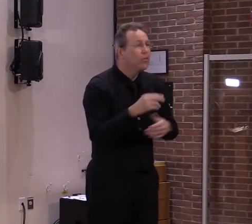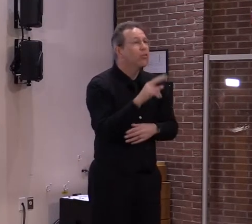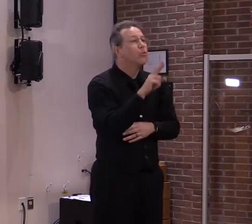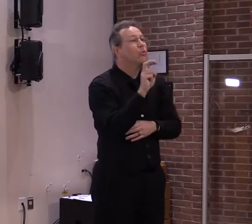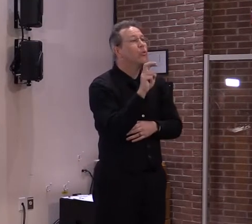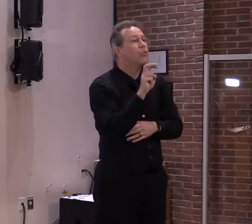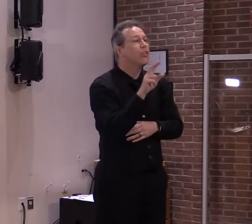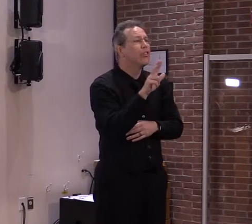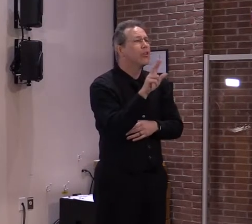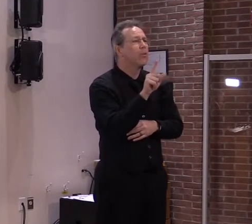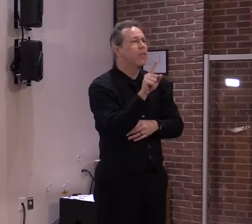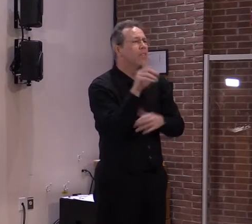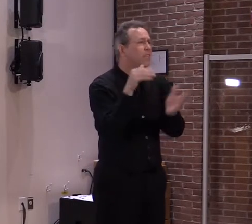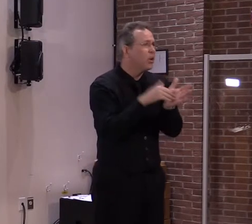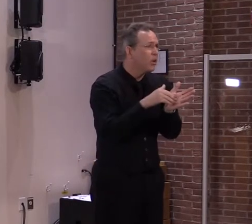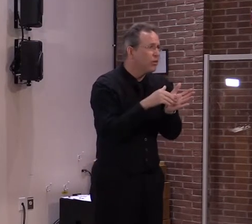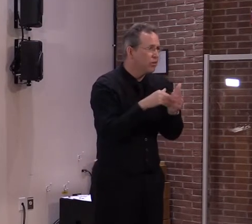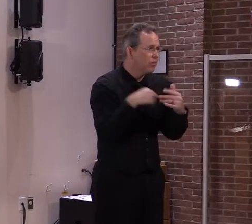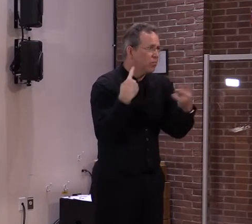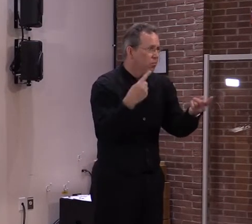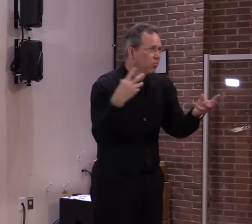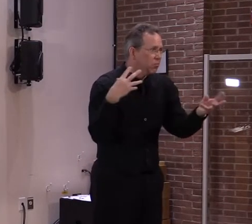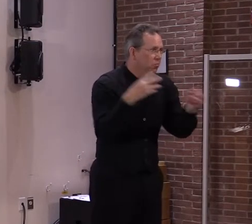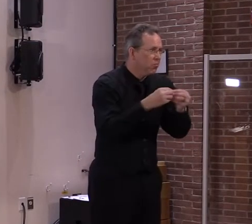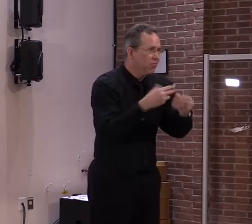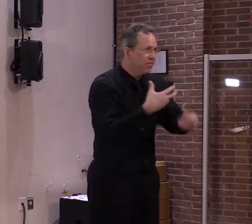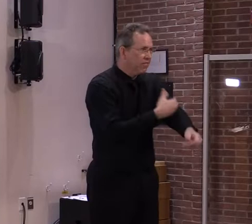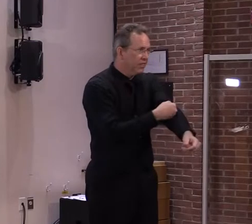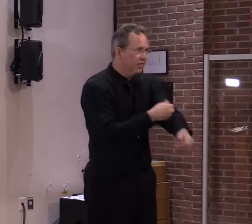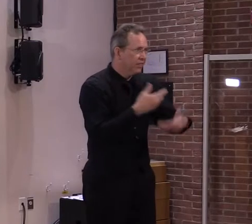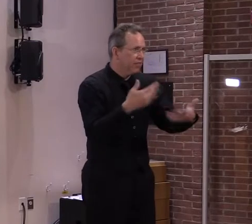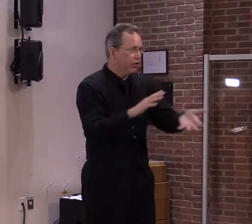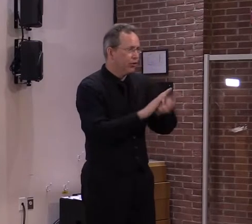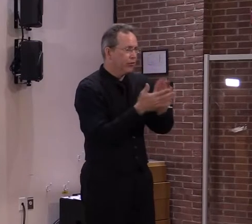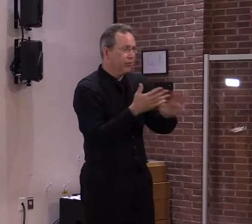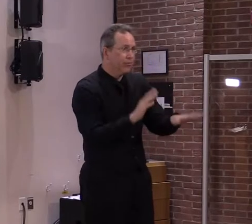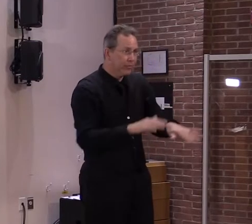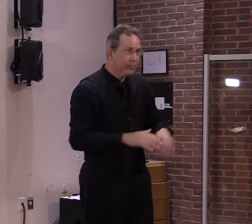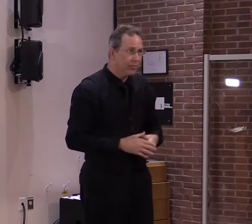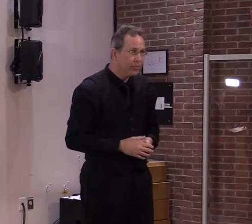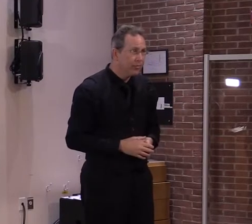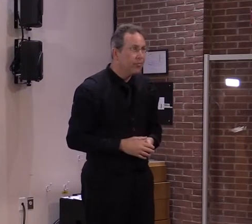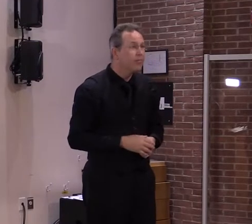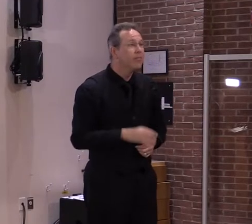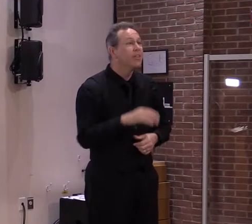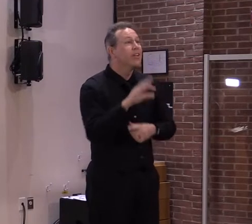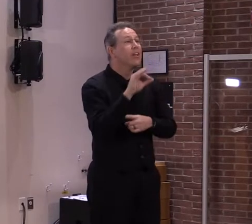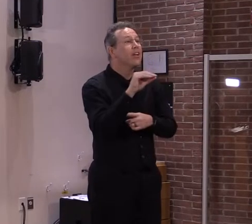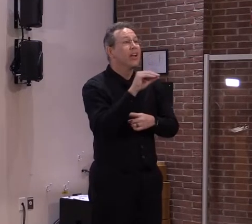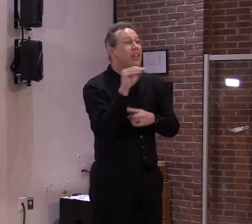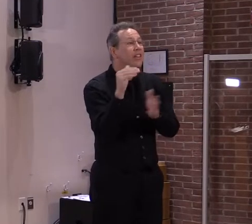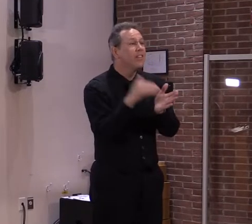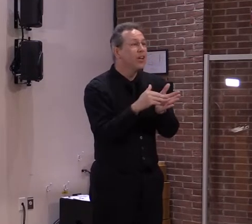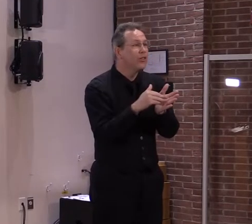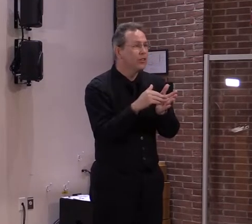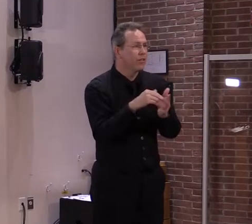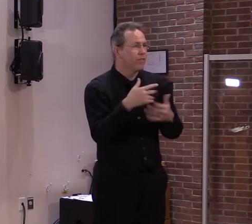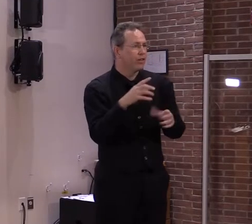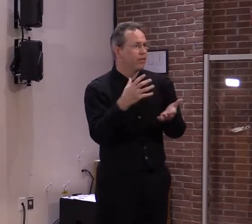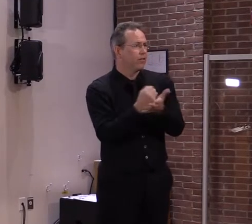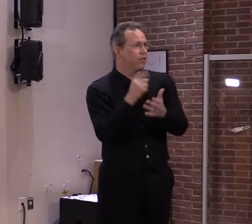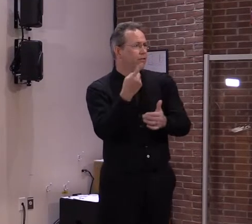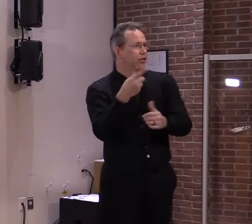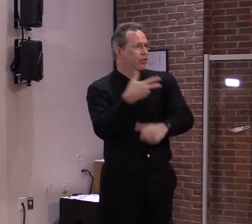231,200 people have been vaccinated against COVID-19. 90,000 have received their first dose of vaccine.